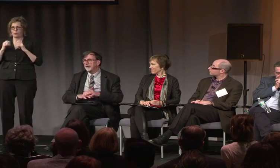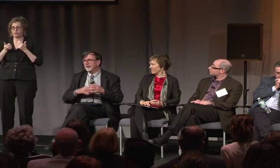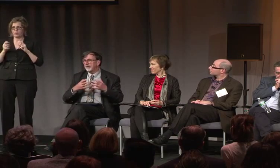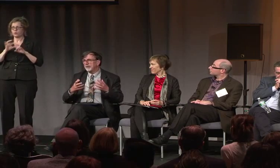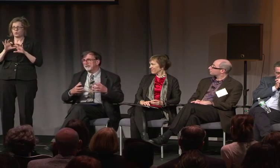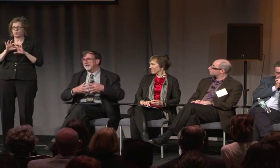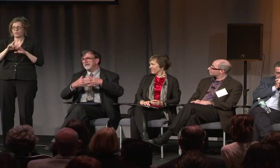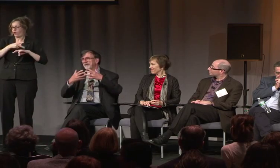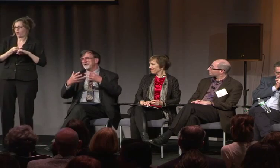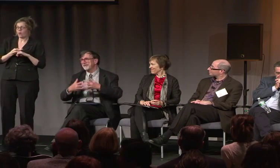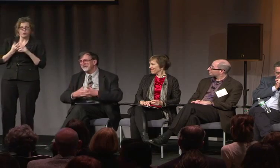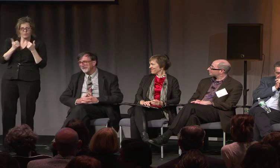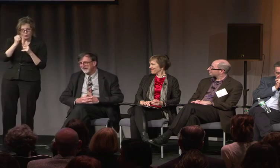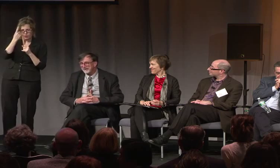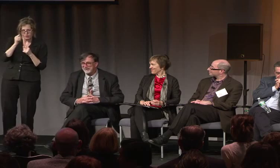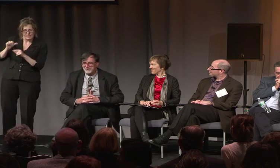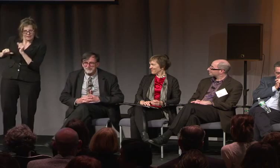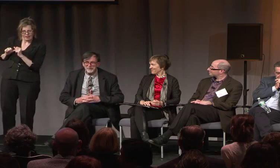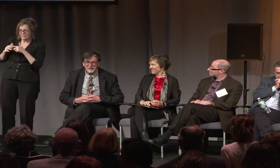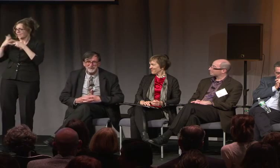But